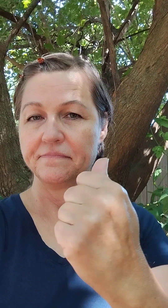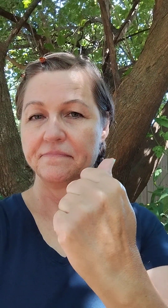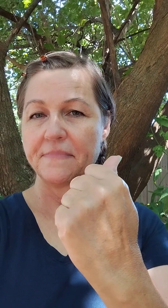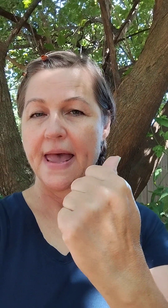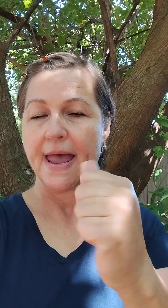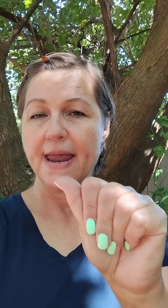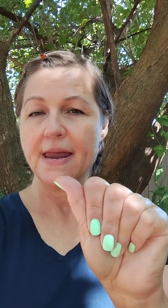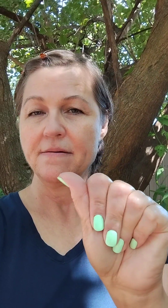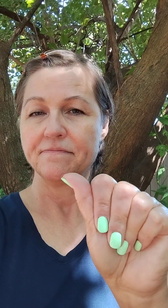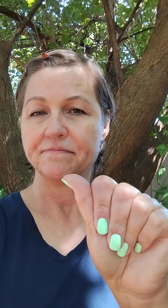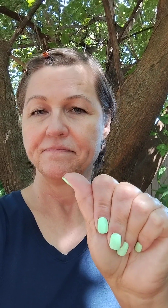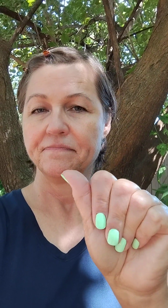A.